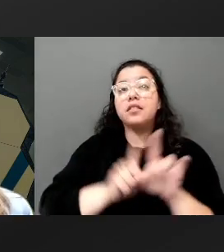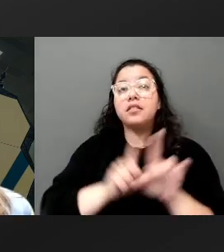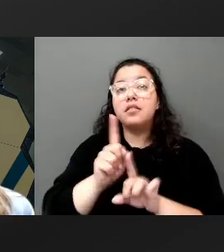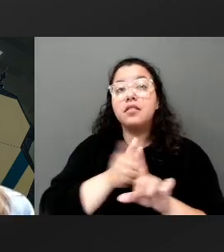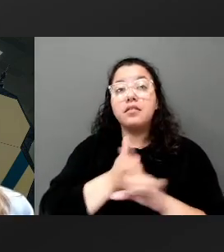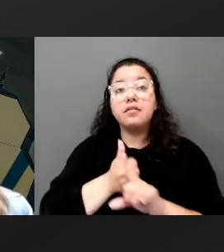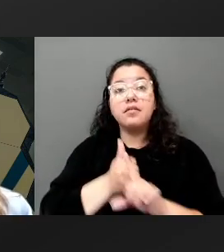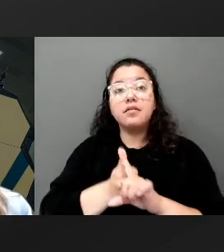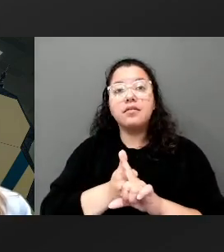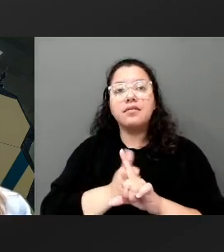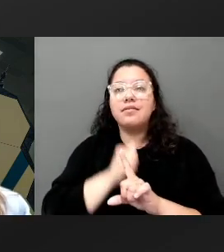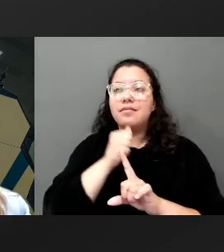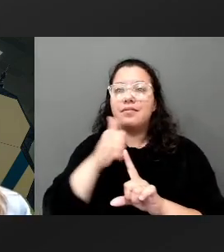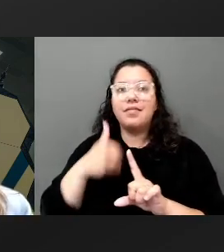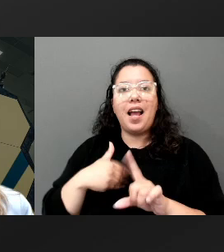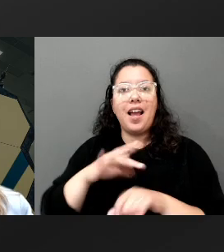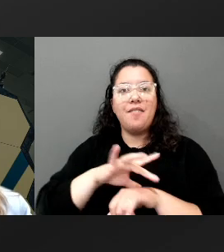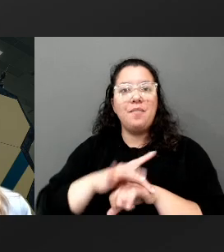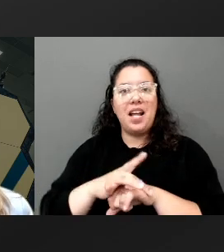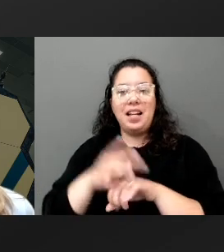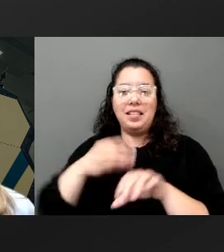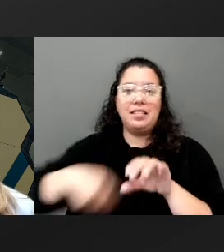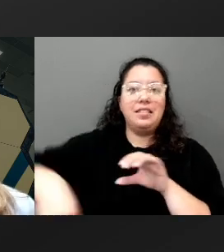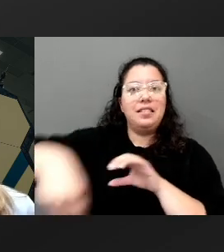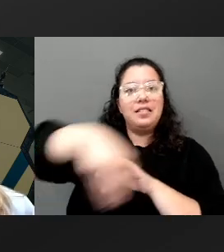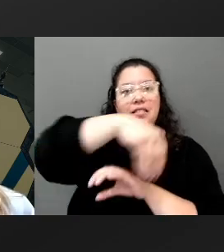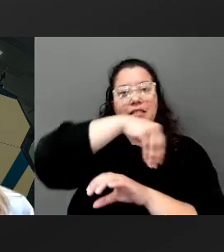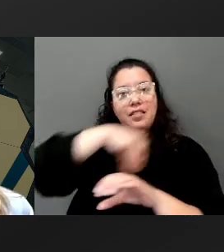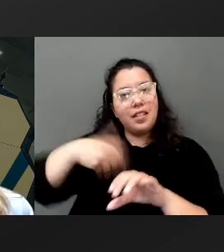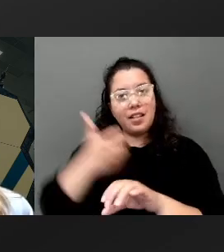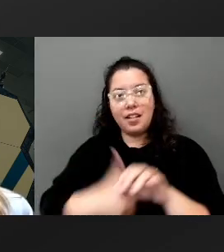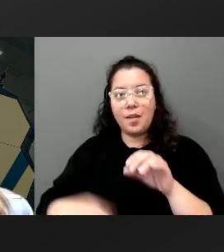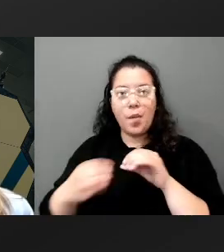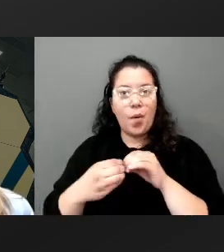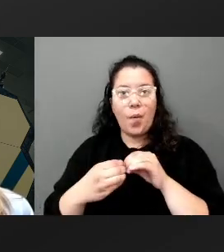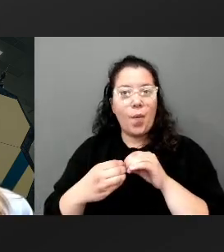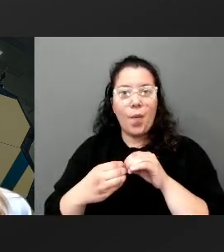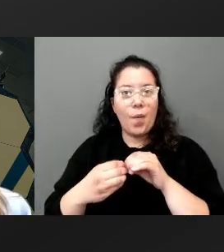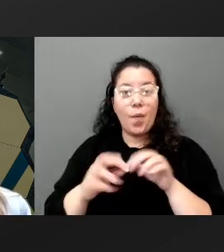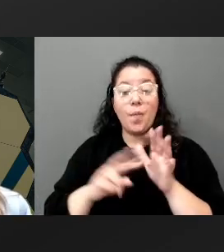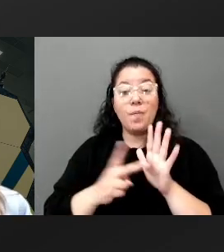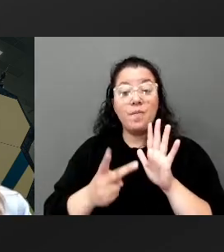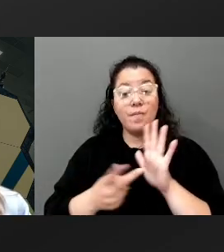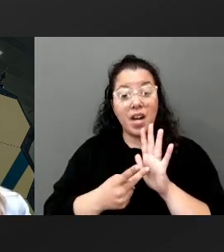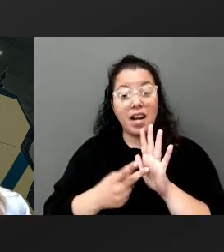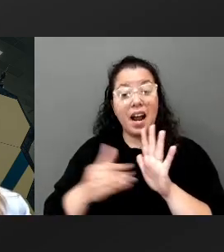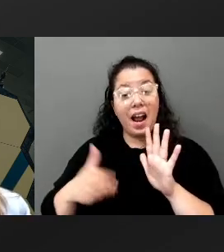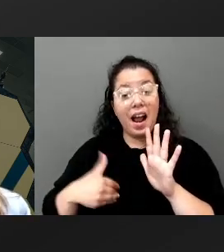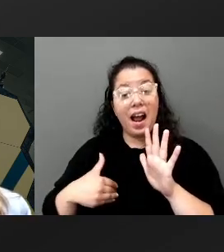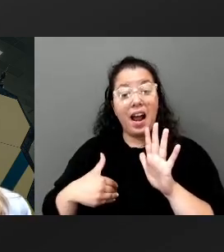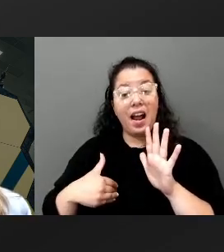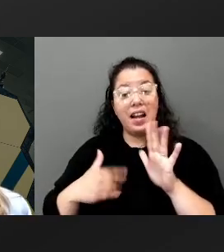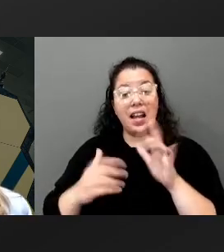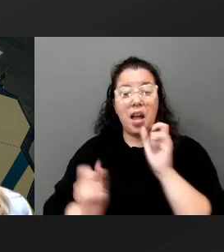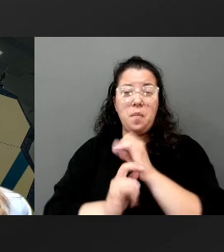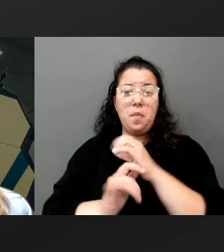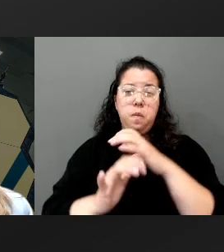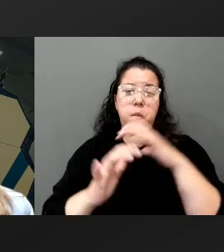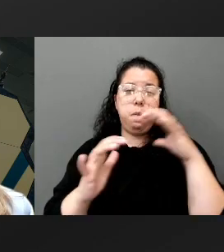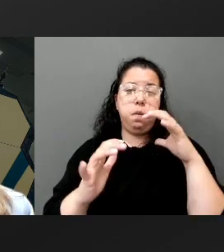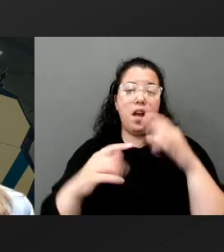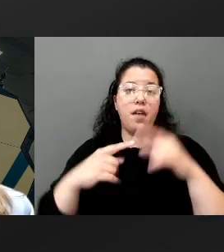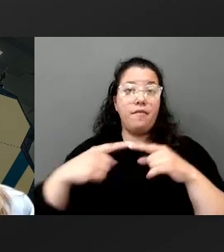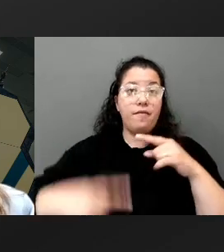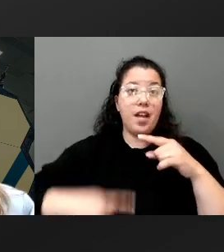that star. So it's gone to a giant phase, and then once that giant phase becomes unstable is when it